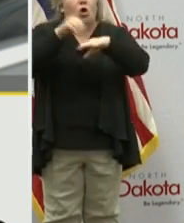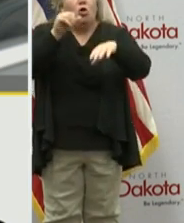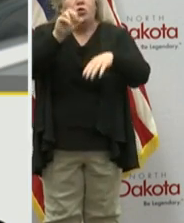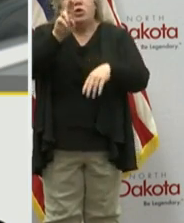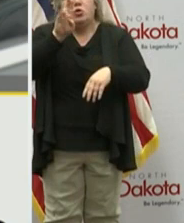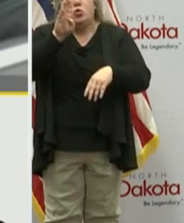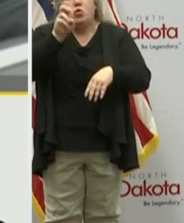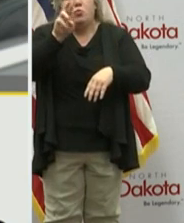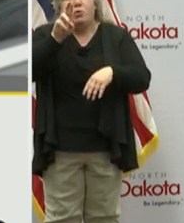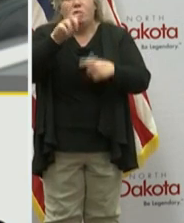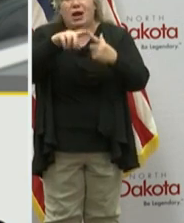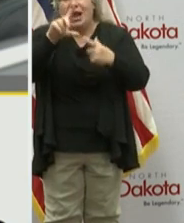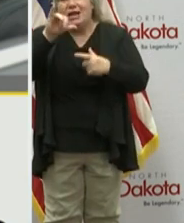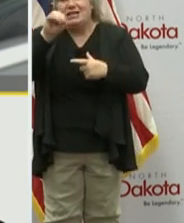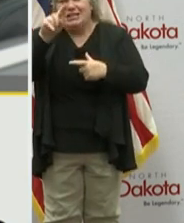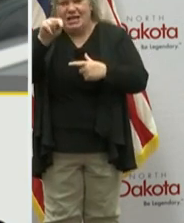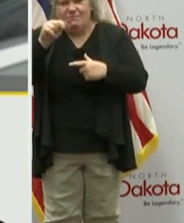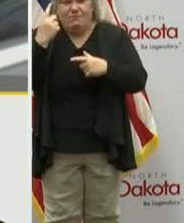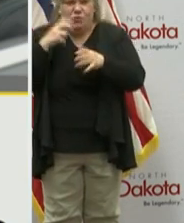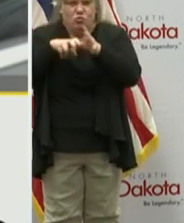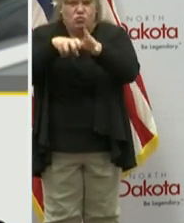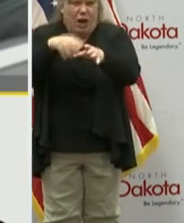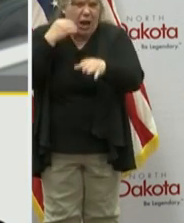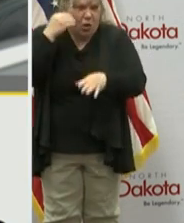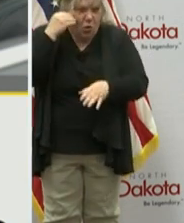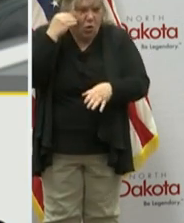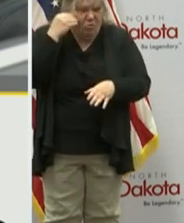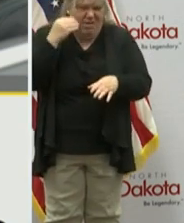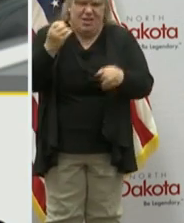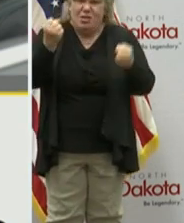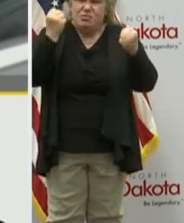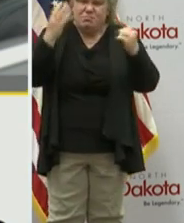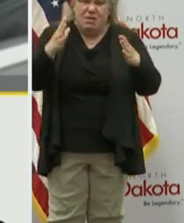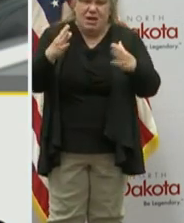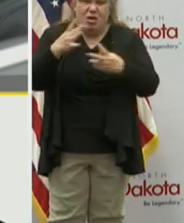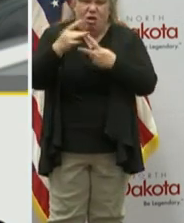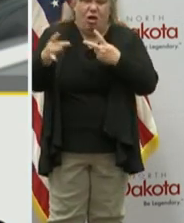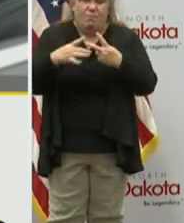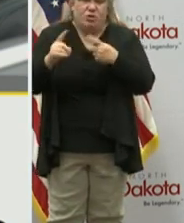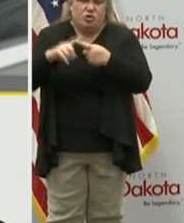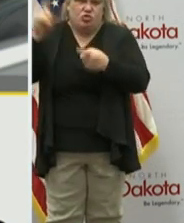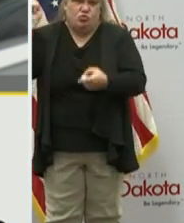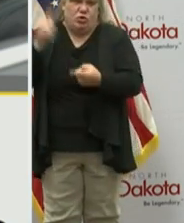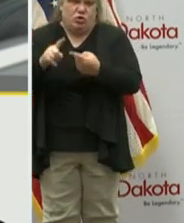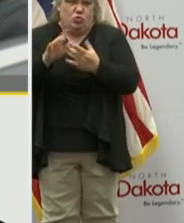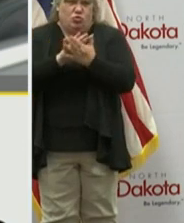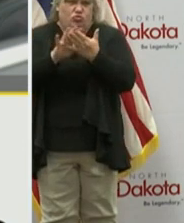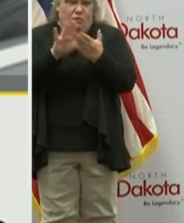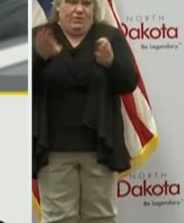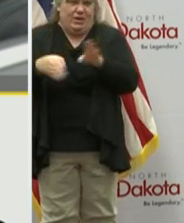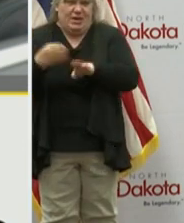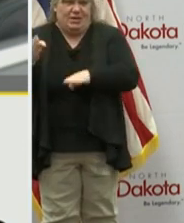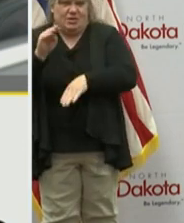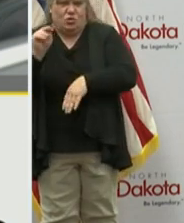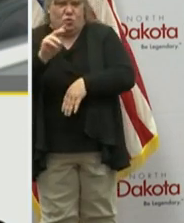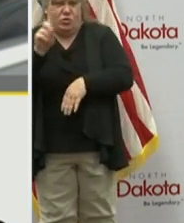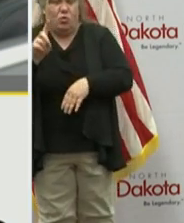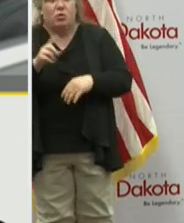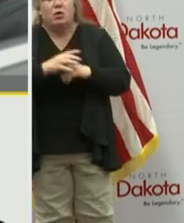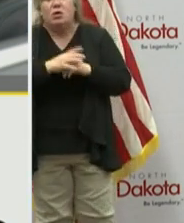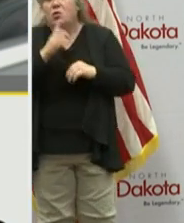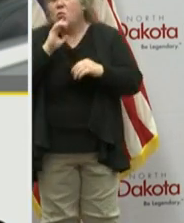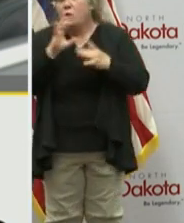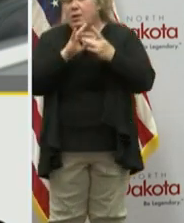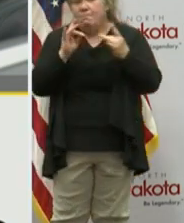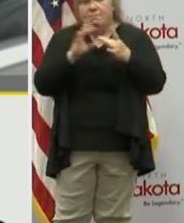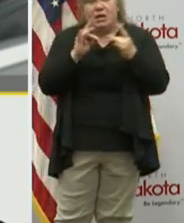ride home, there's all kinds of ways where we can really reduce traffic deaths in North Dakota. And again, we bring this